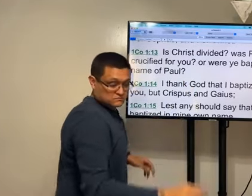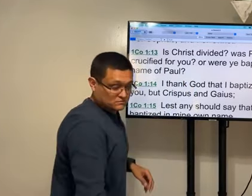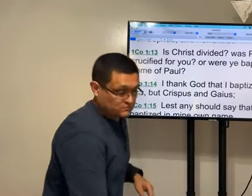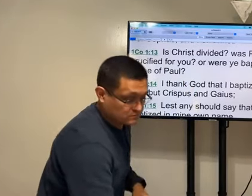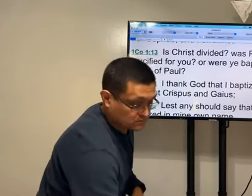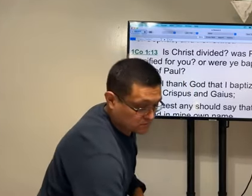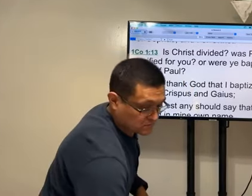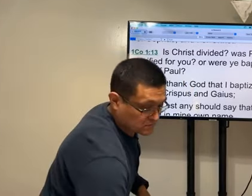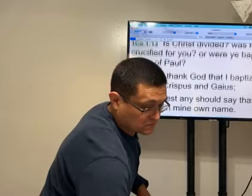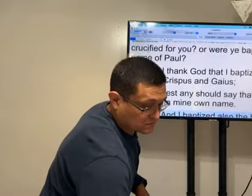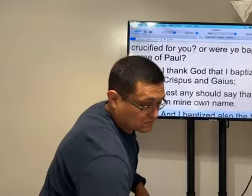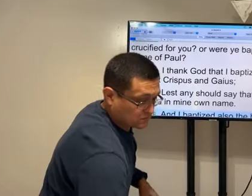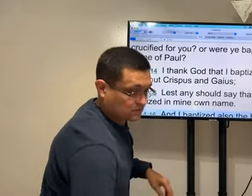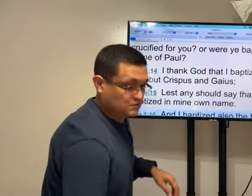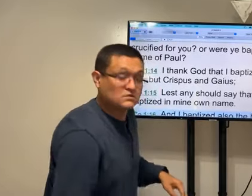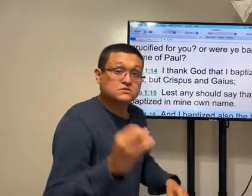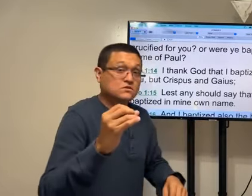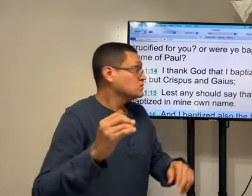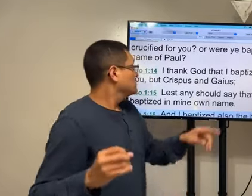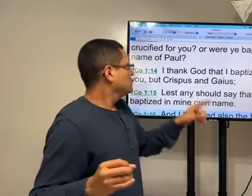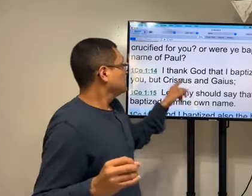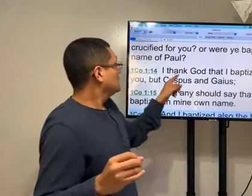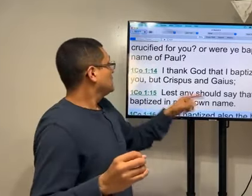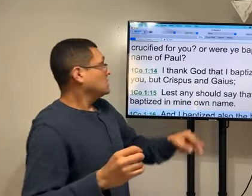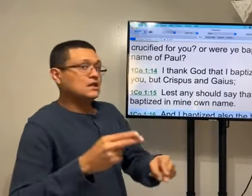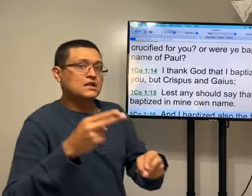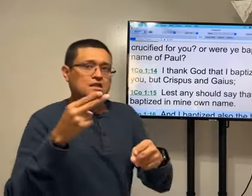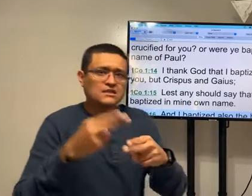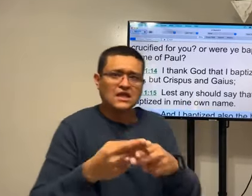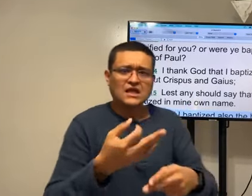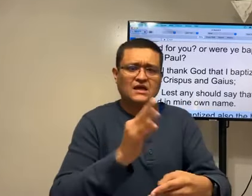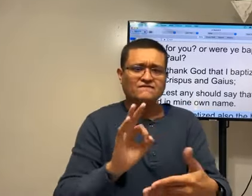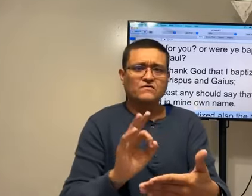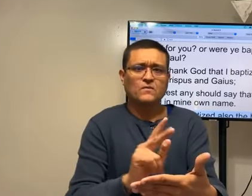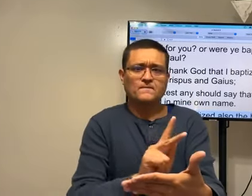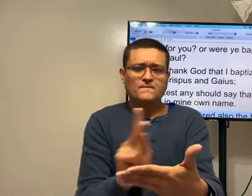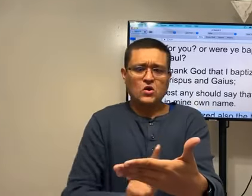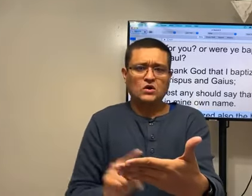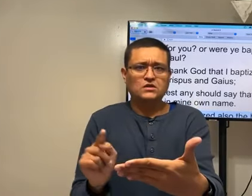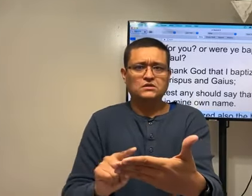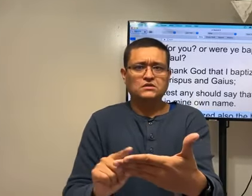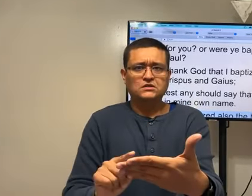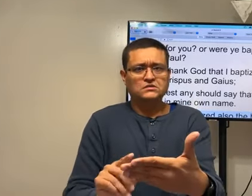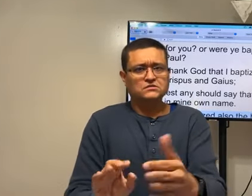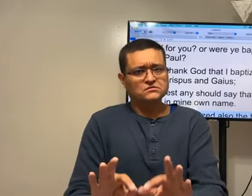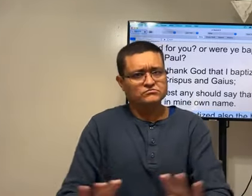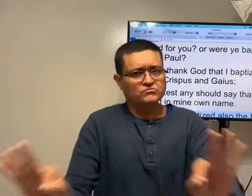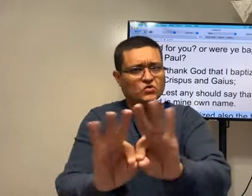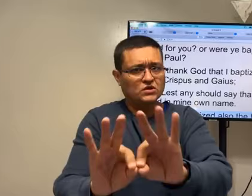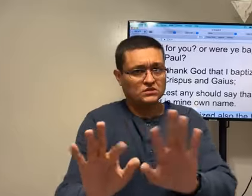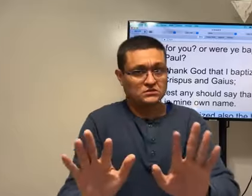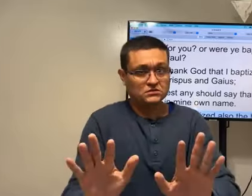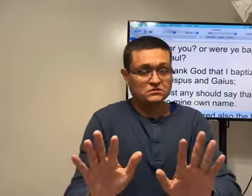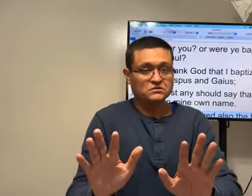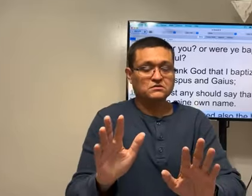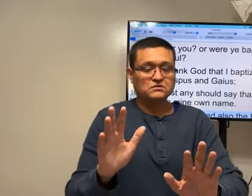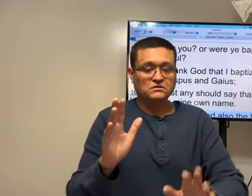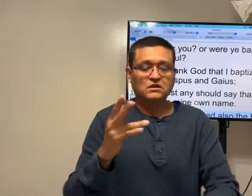So Paul knew what name held importance. And so he's using himself as an example here, asking if they were baptized in